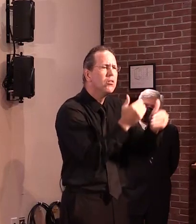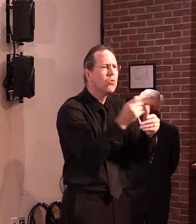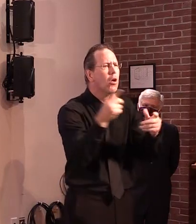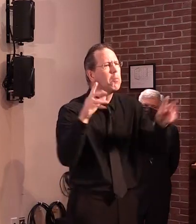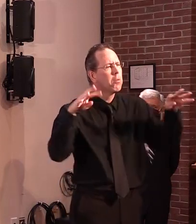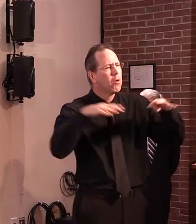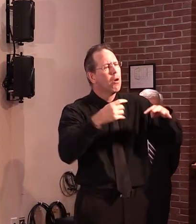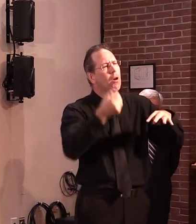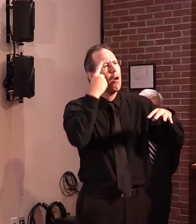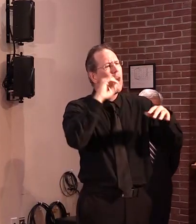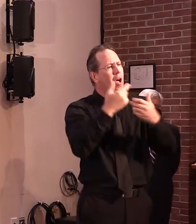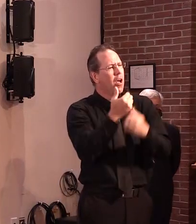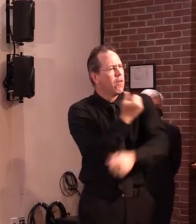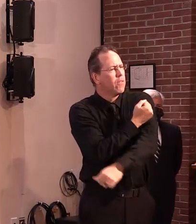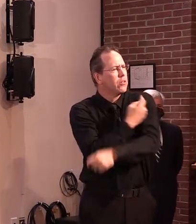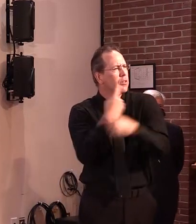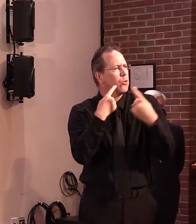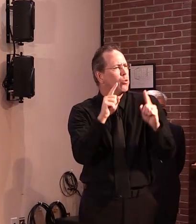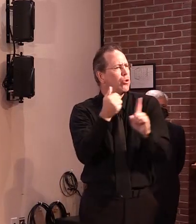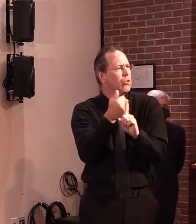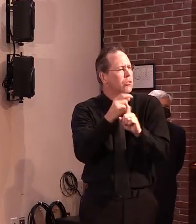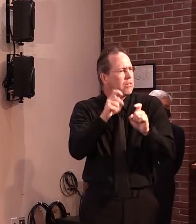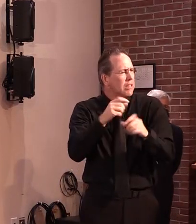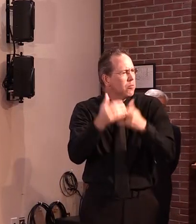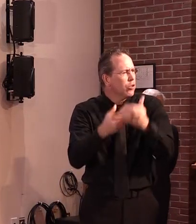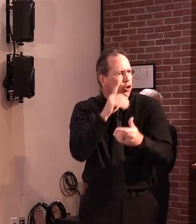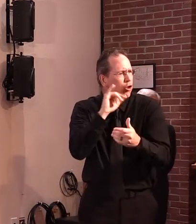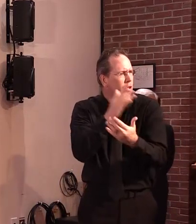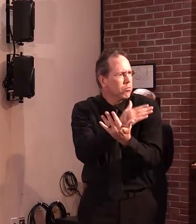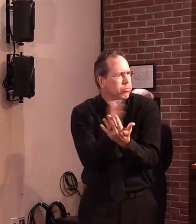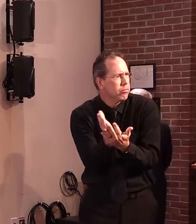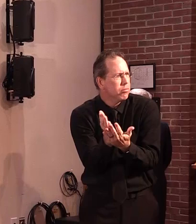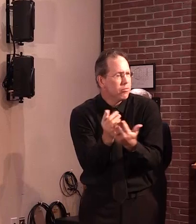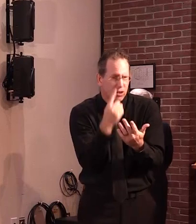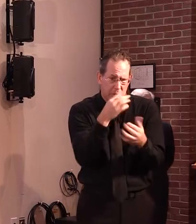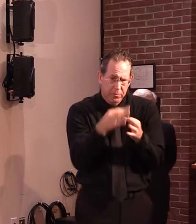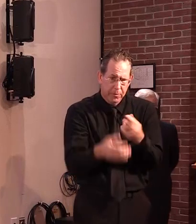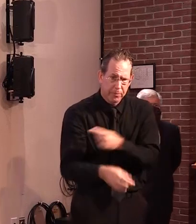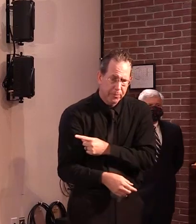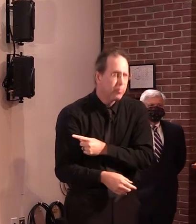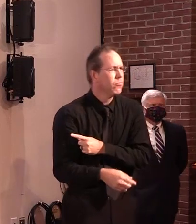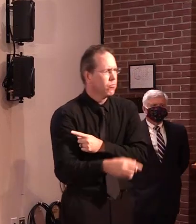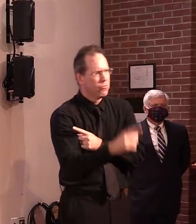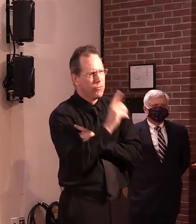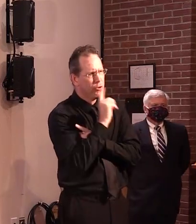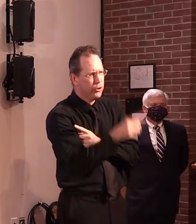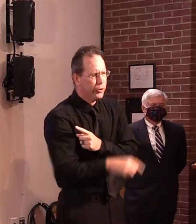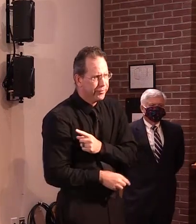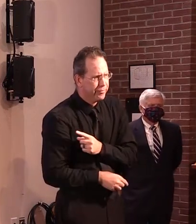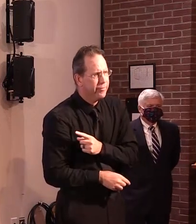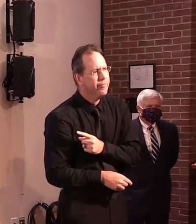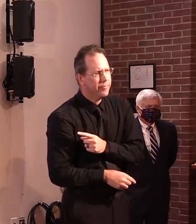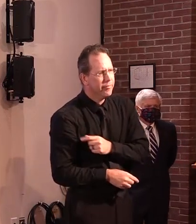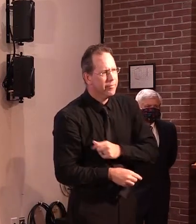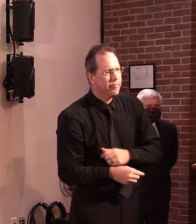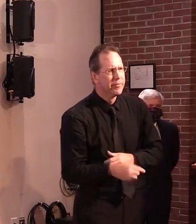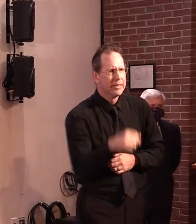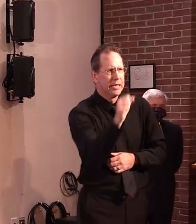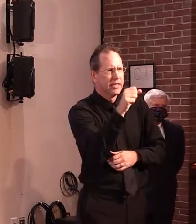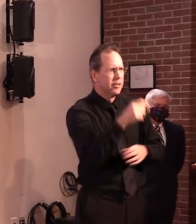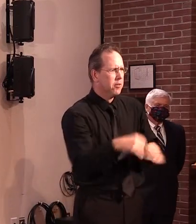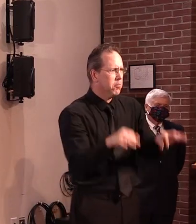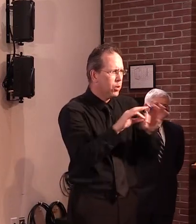of these trials? Yeah, thank you very much, Dr. Levine. That's a very important, and I'm glad you're giving me the